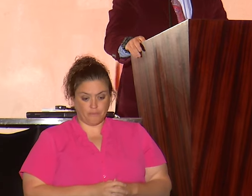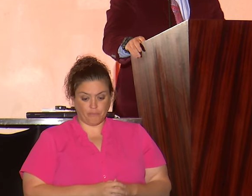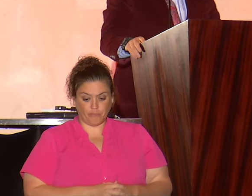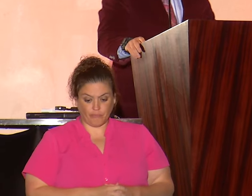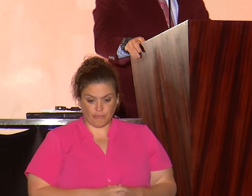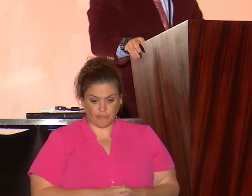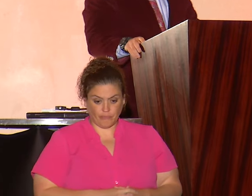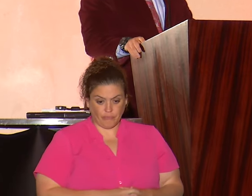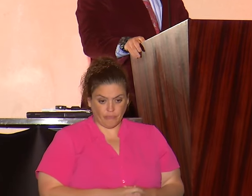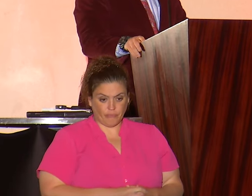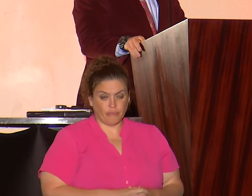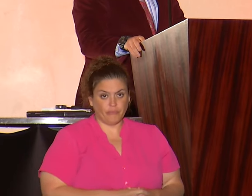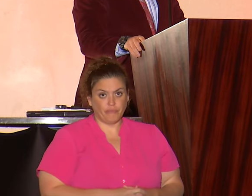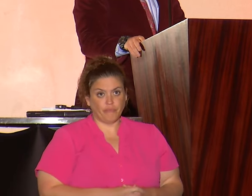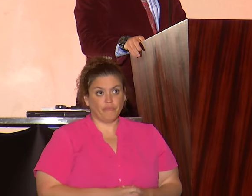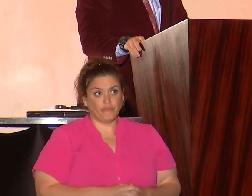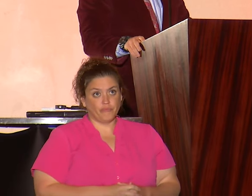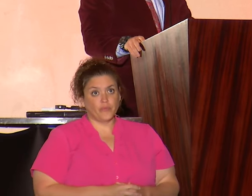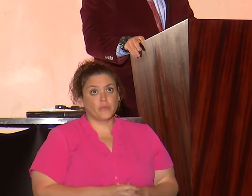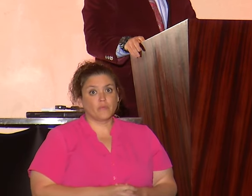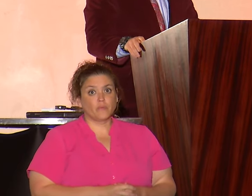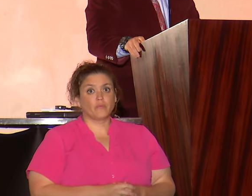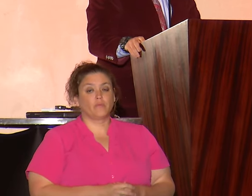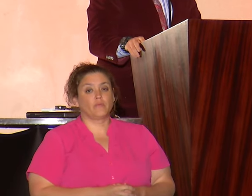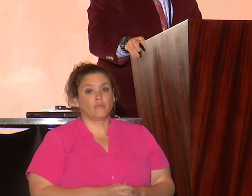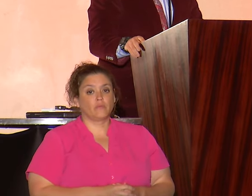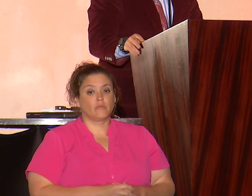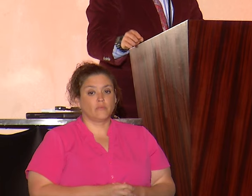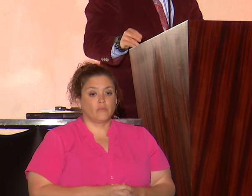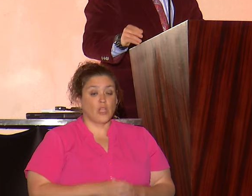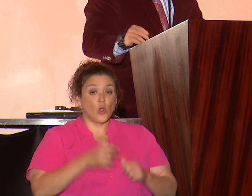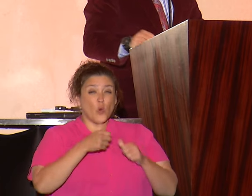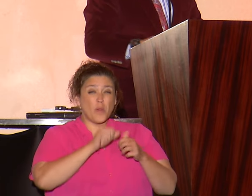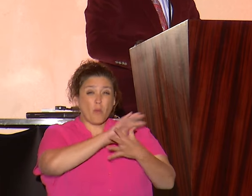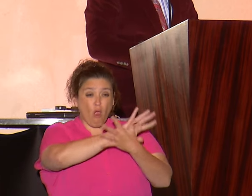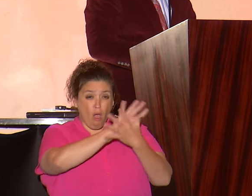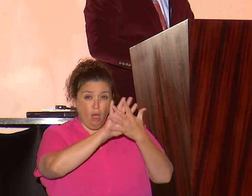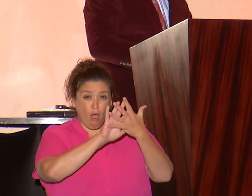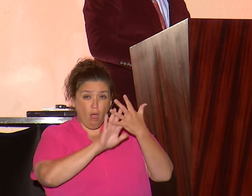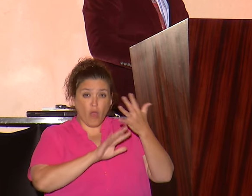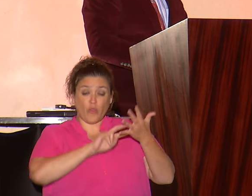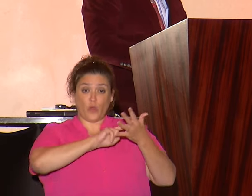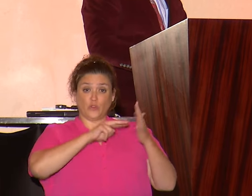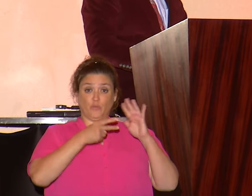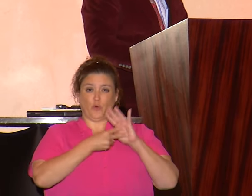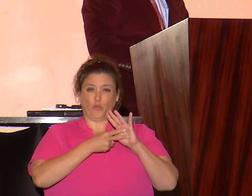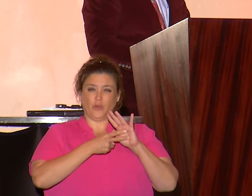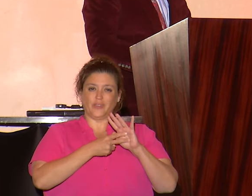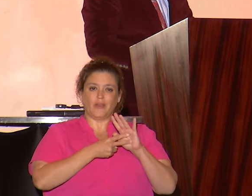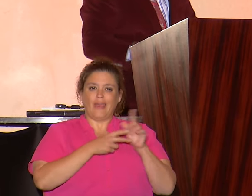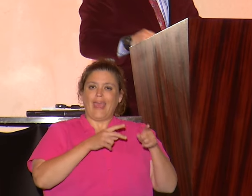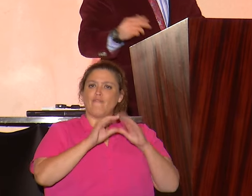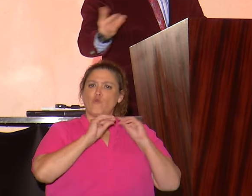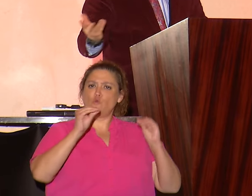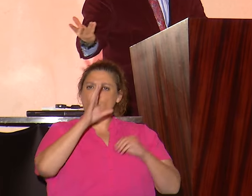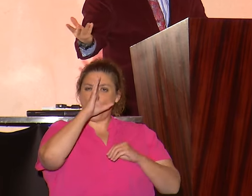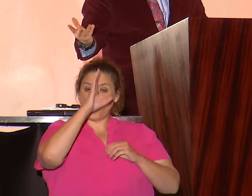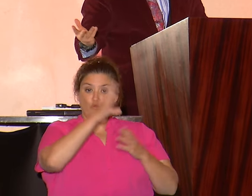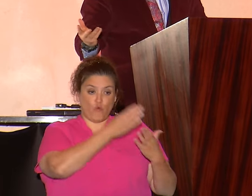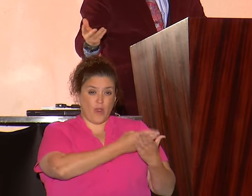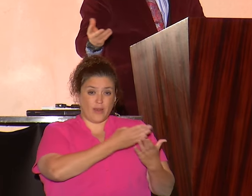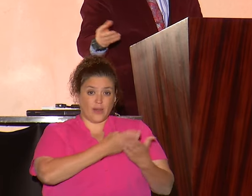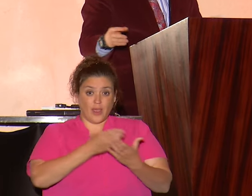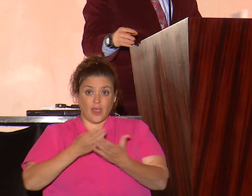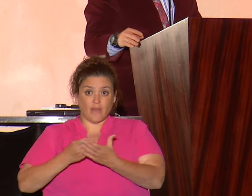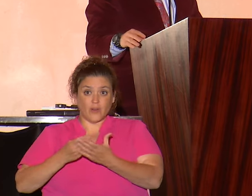the above arguments that the prevalence of religious confusion, unresolved by direct evidence provided to every